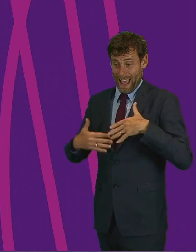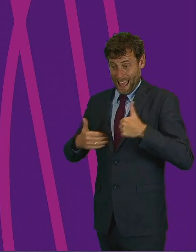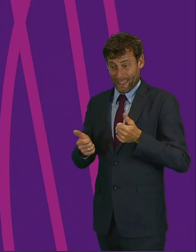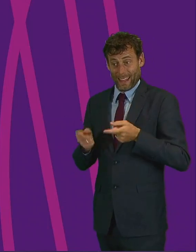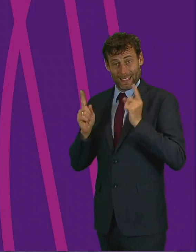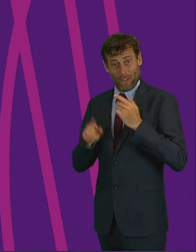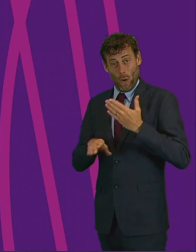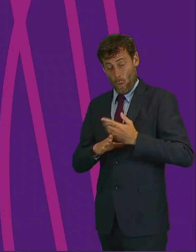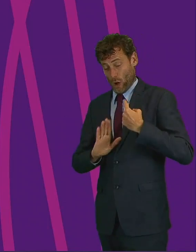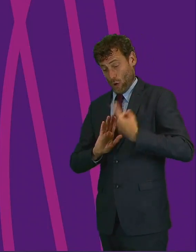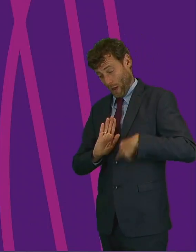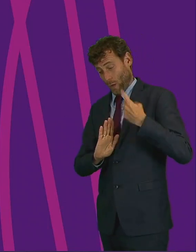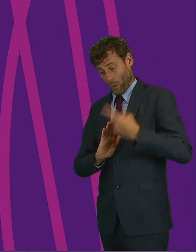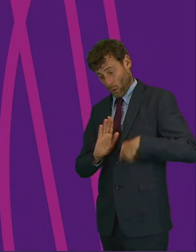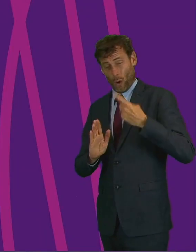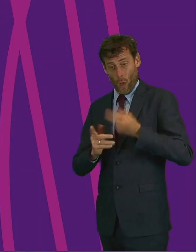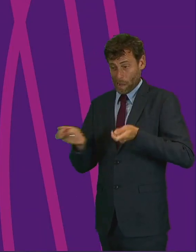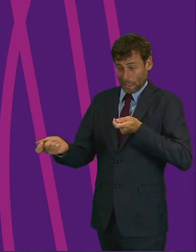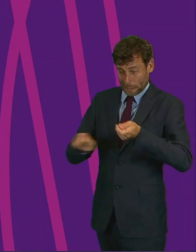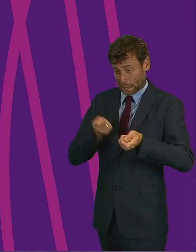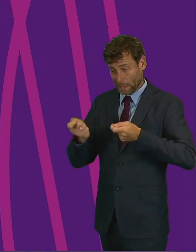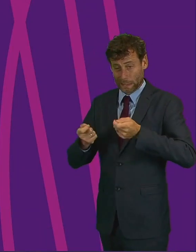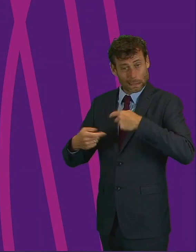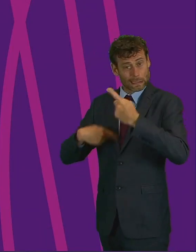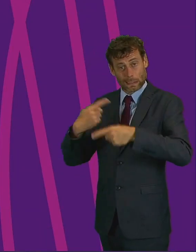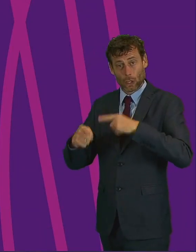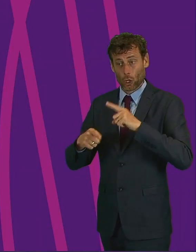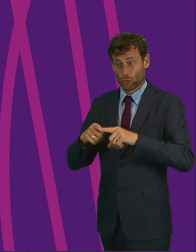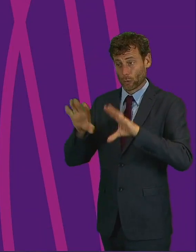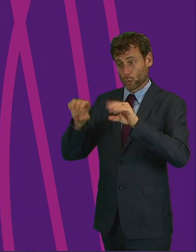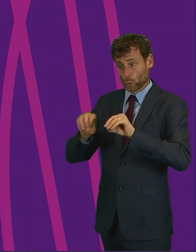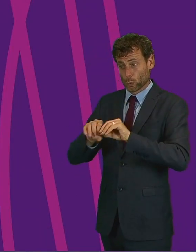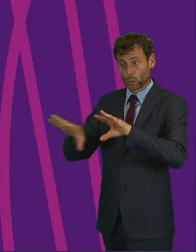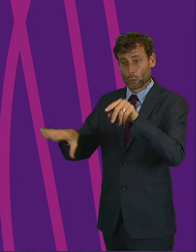round the clock to try to tackle this virus. And